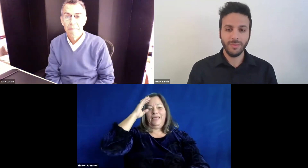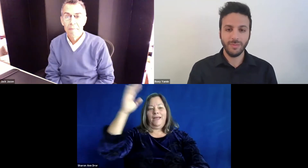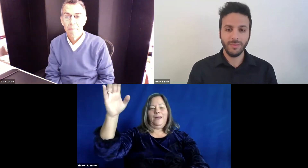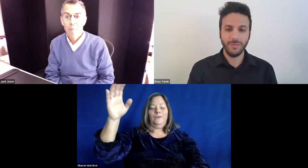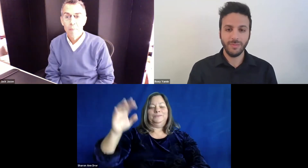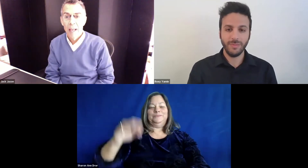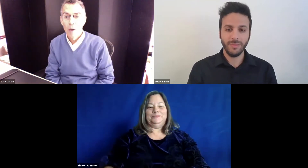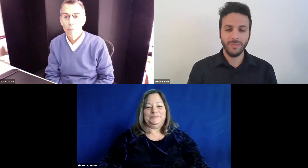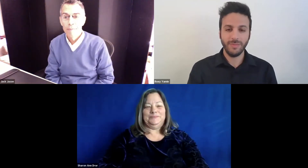Hello.